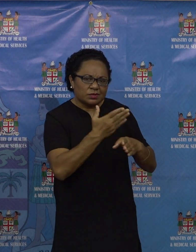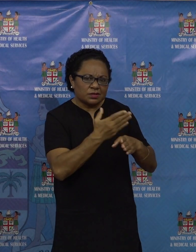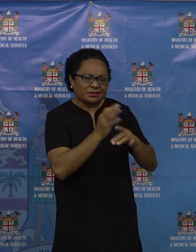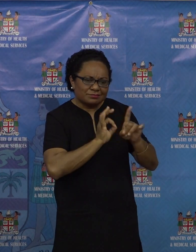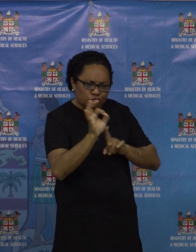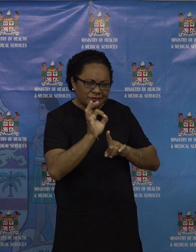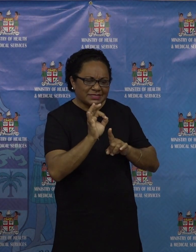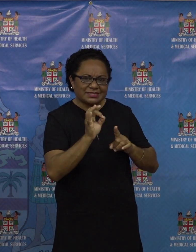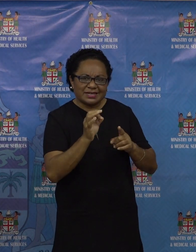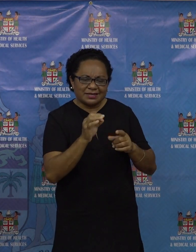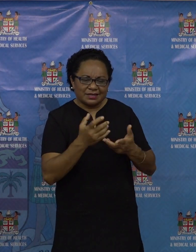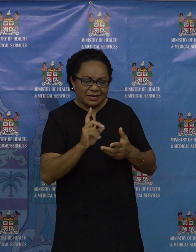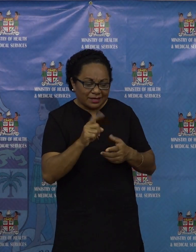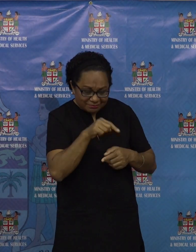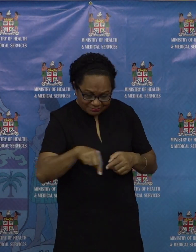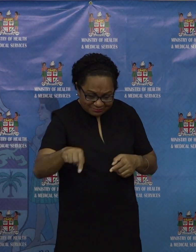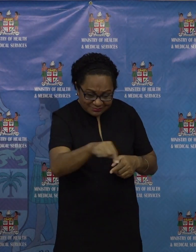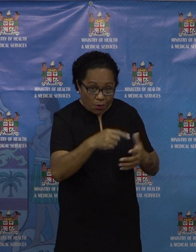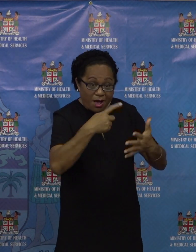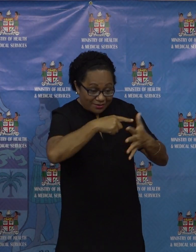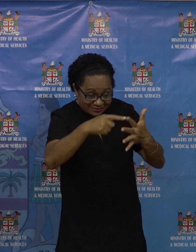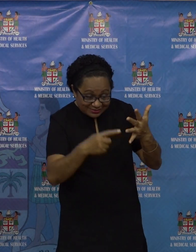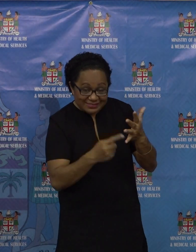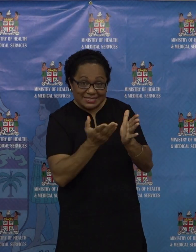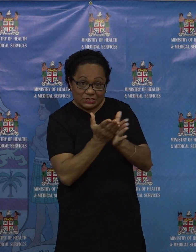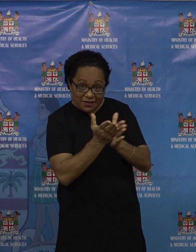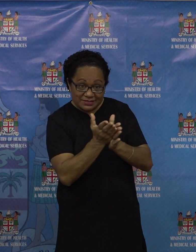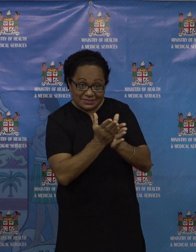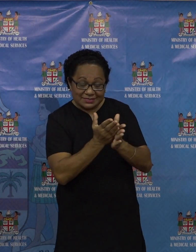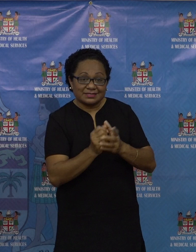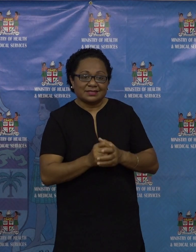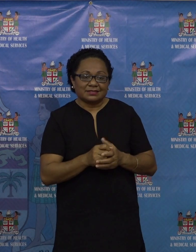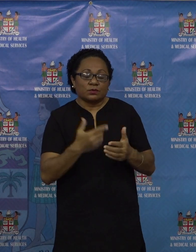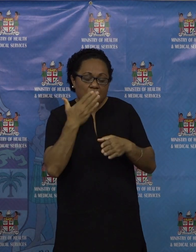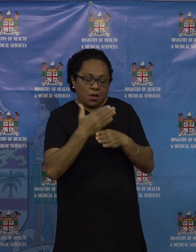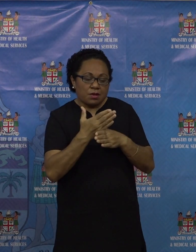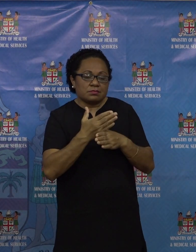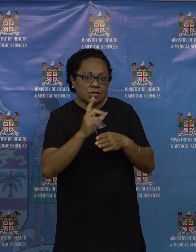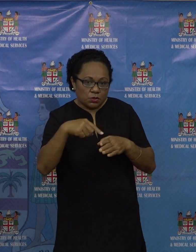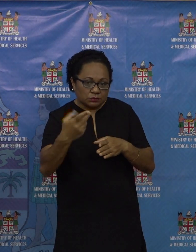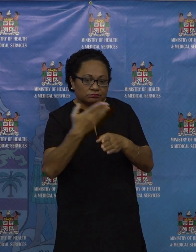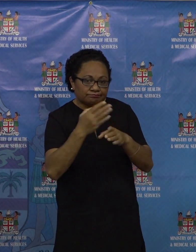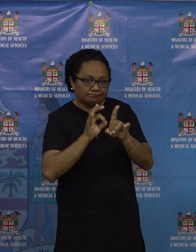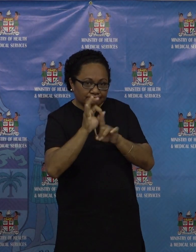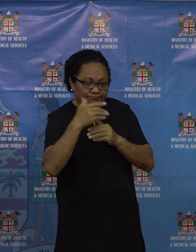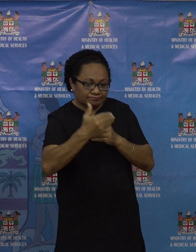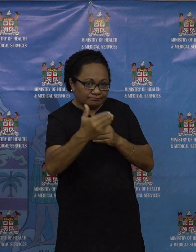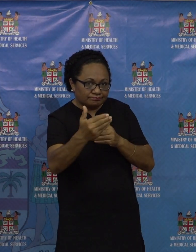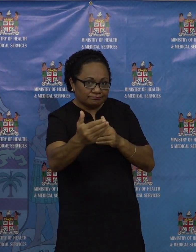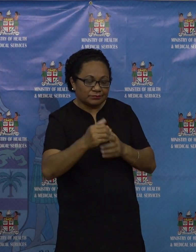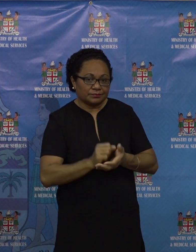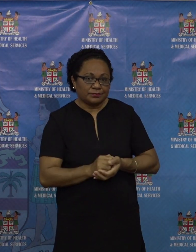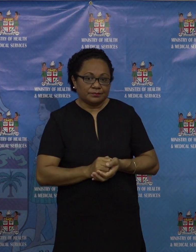these main response activity areas, and we hope to continue to see improvement as we focus on